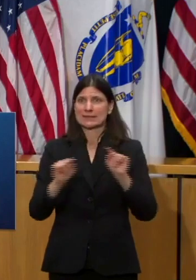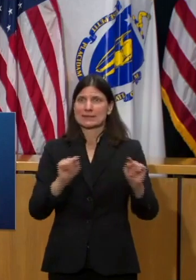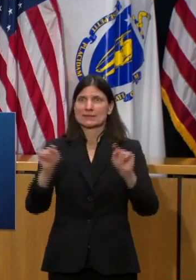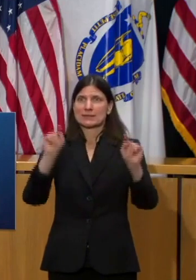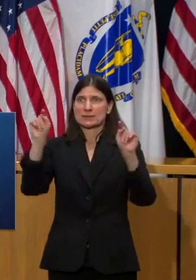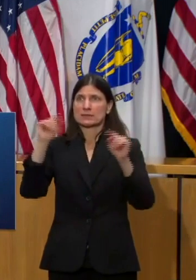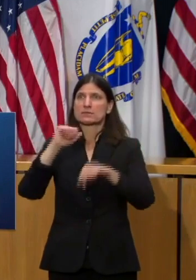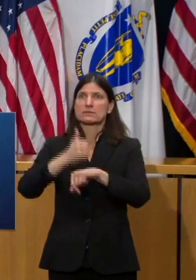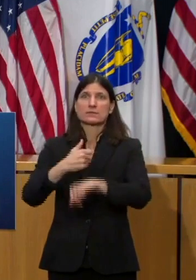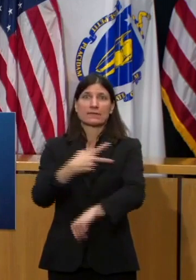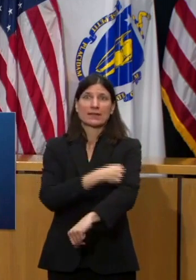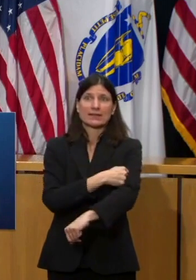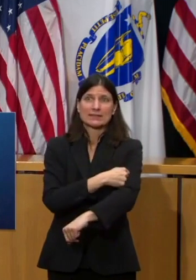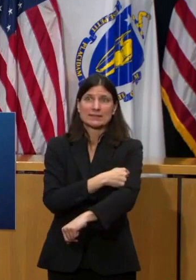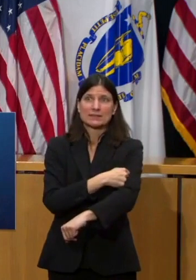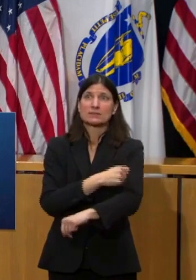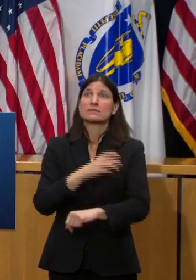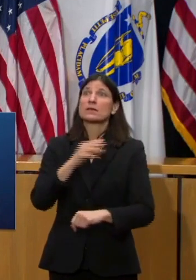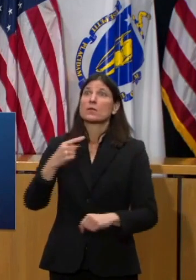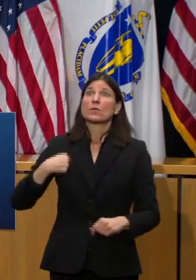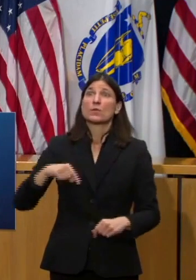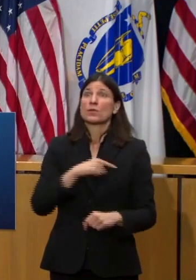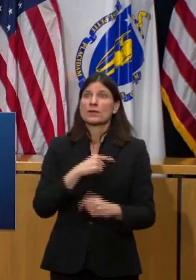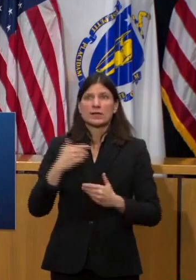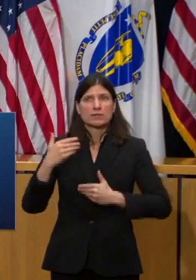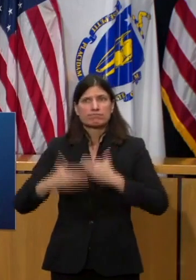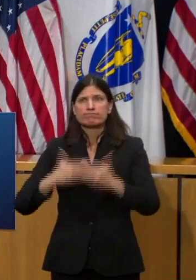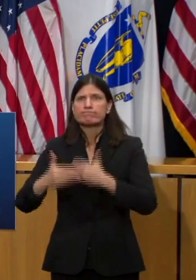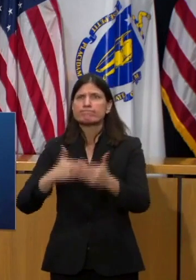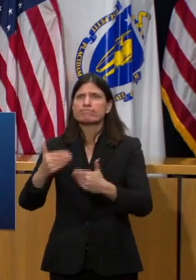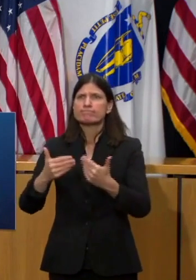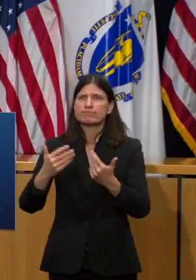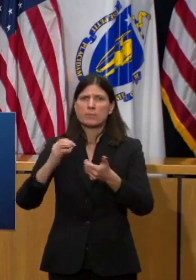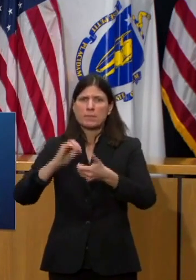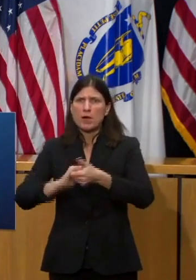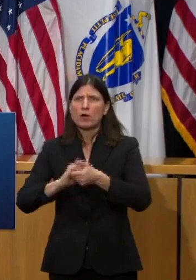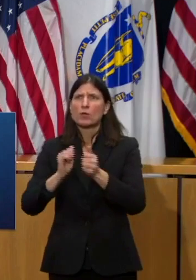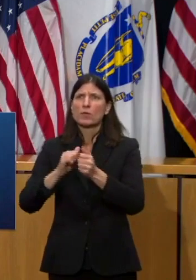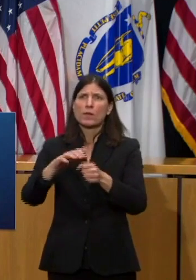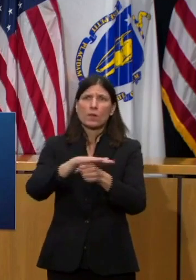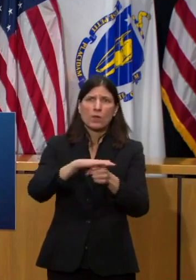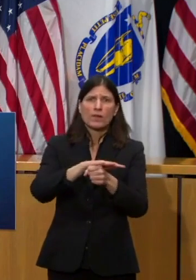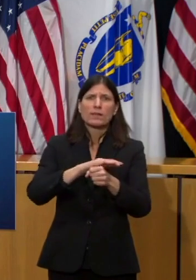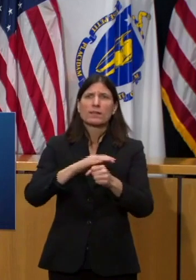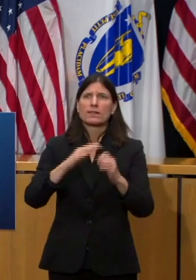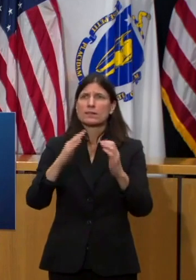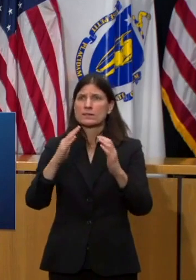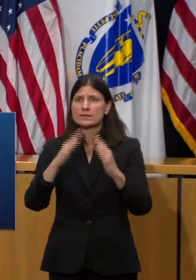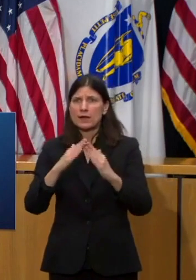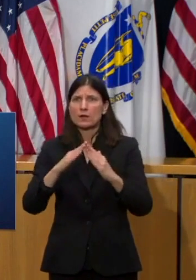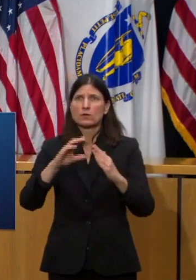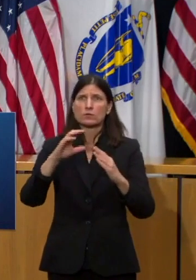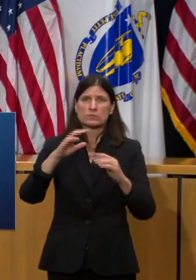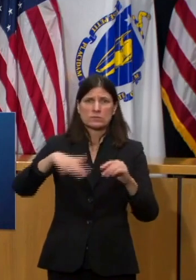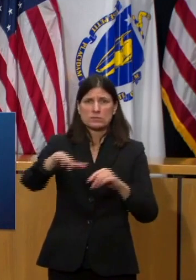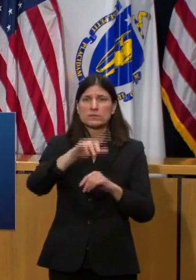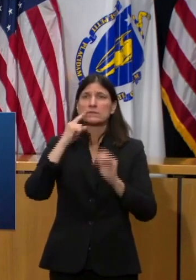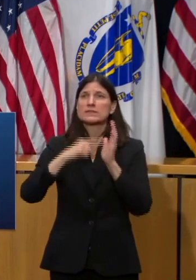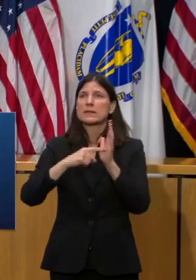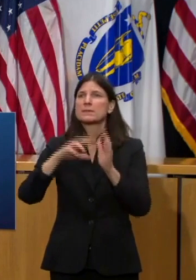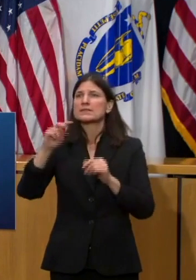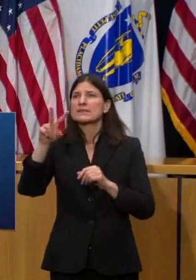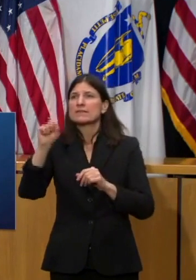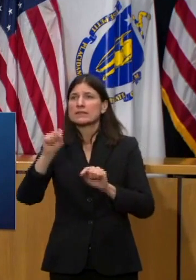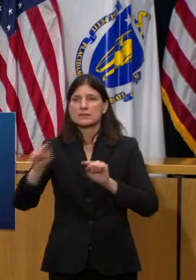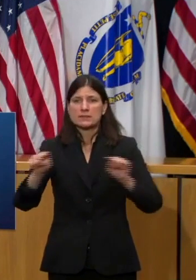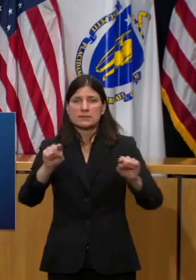health centers, which are also prioritized, and other healthcare providers administering vaccine. As we move forward through the